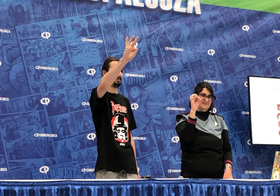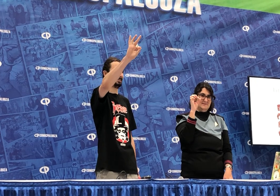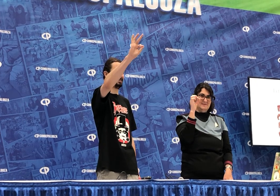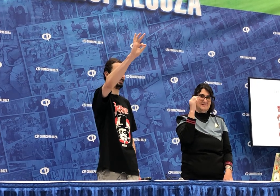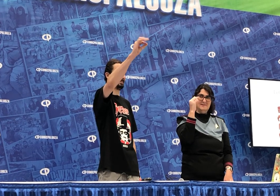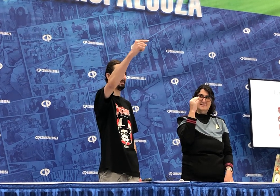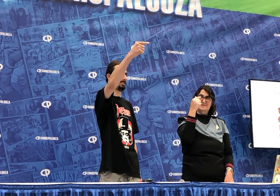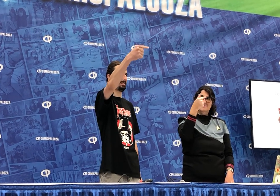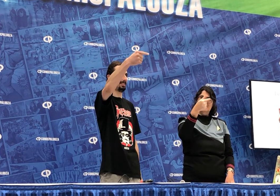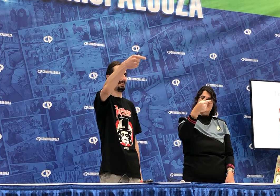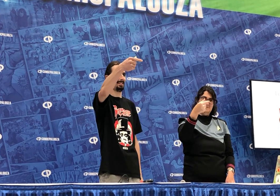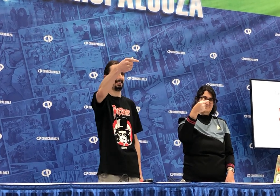G,